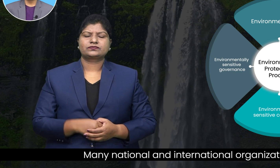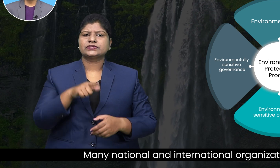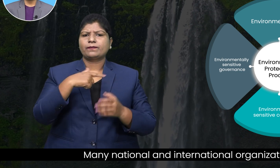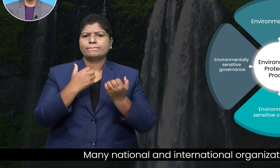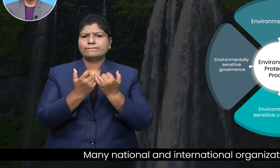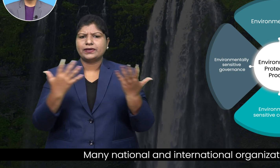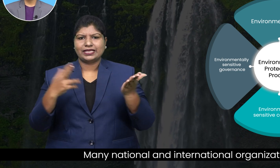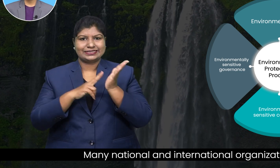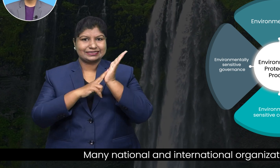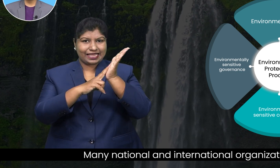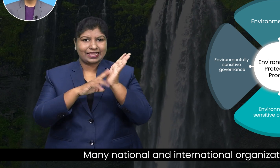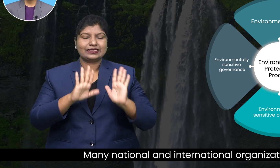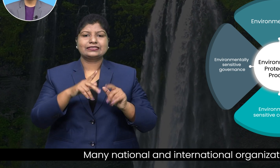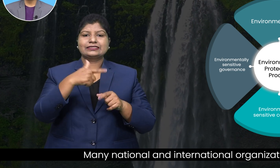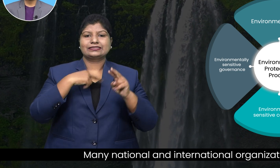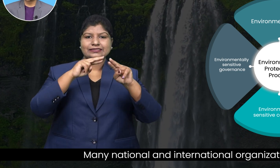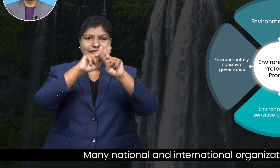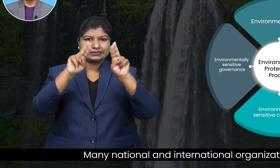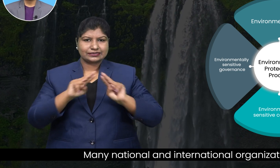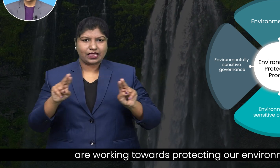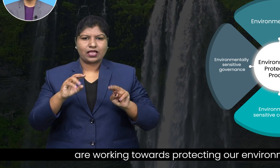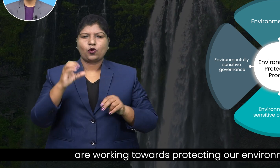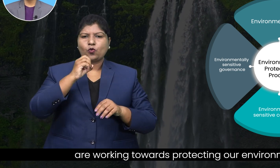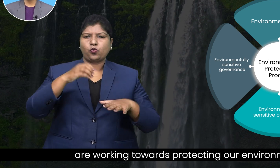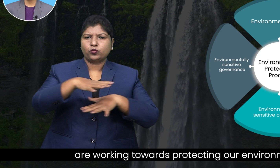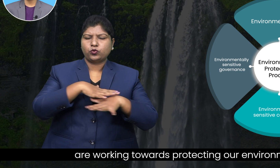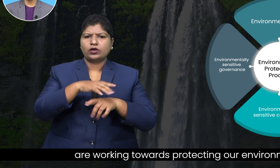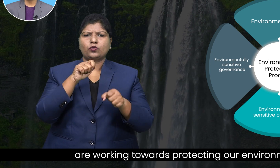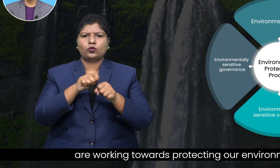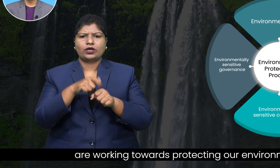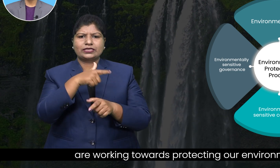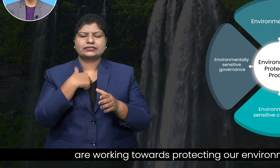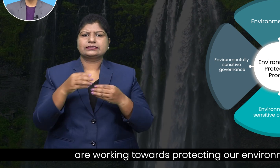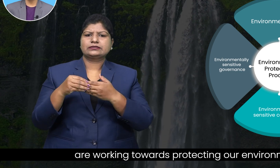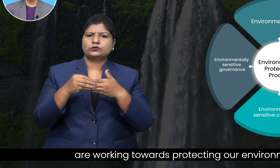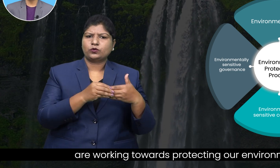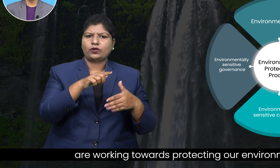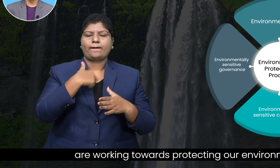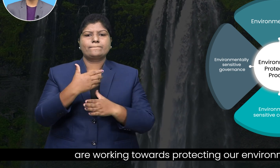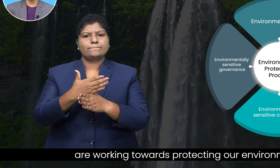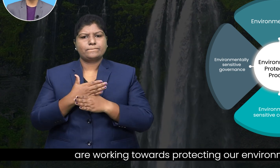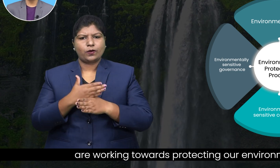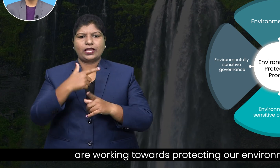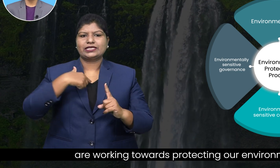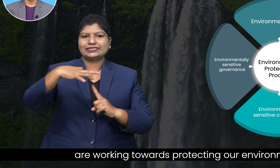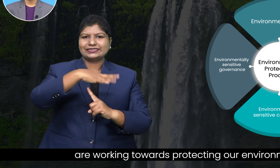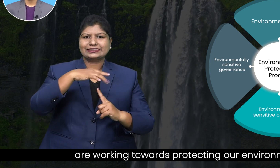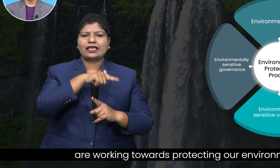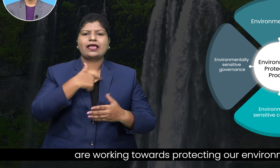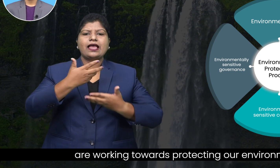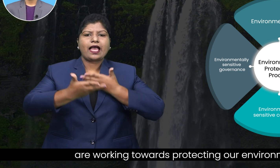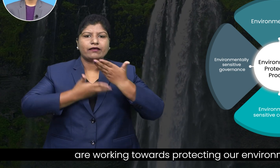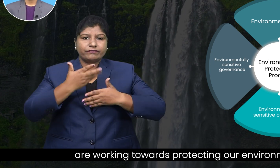Many national and international organizations are working towards protecting our environment.